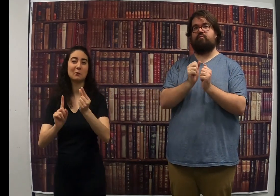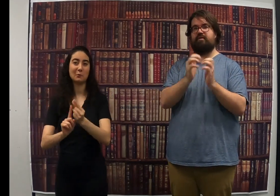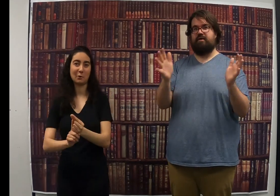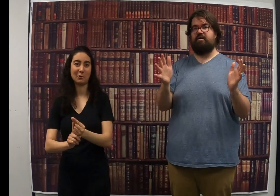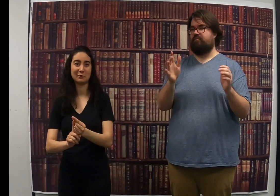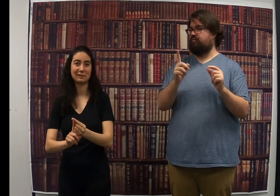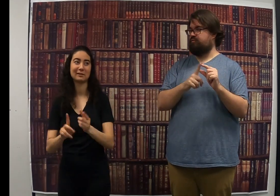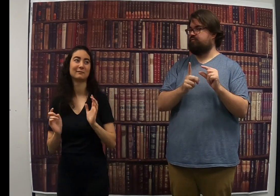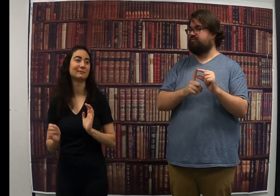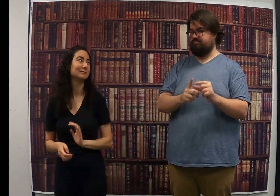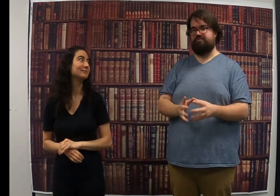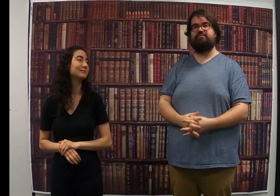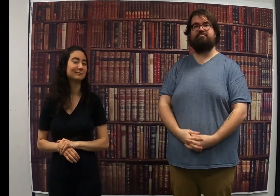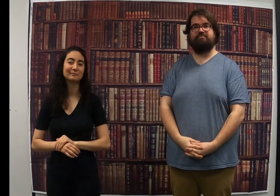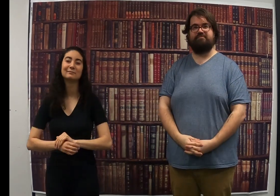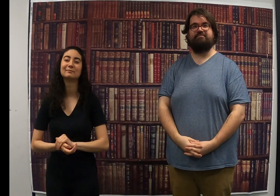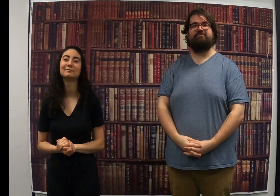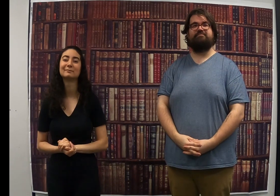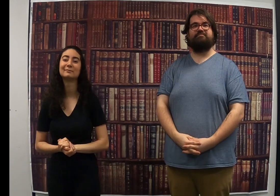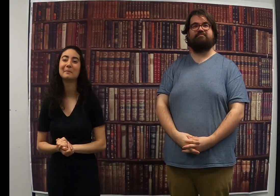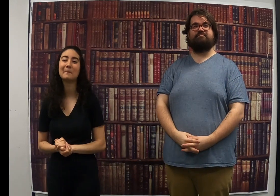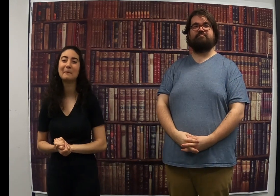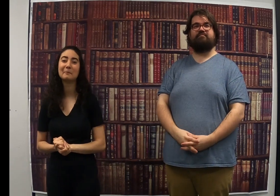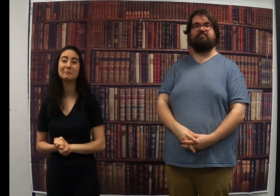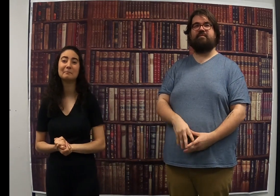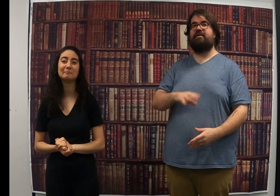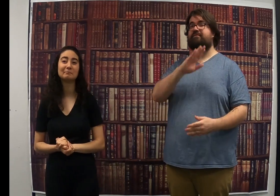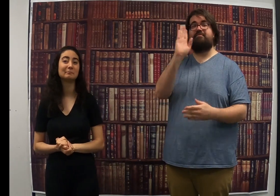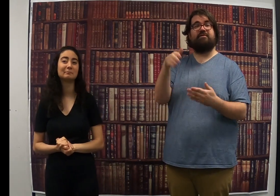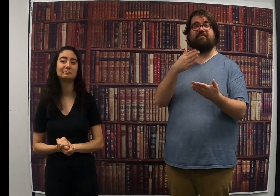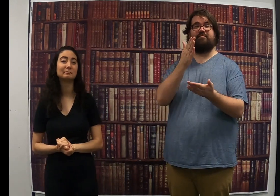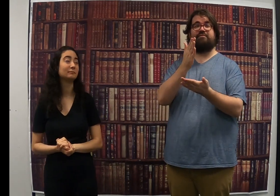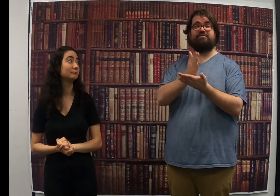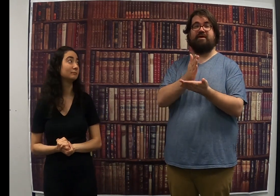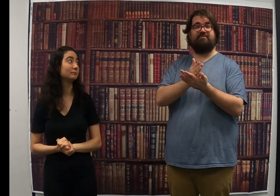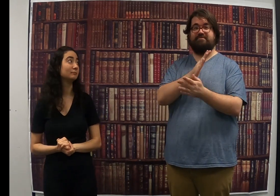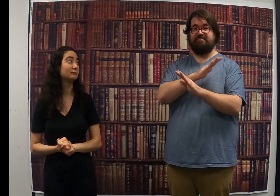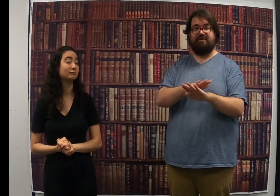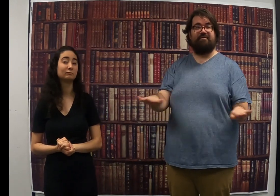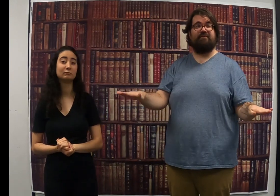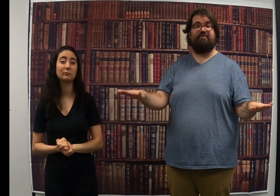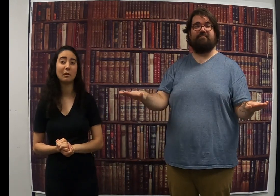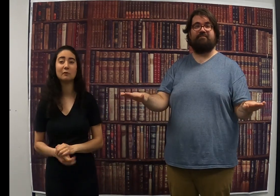and never stops at all. The end.